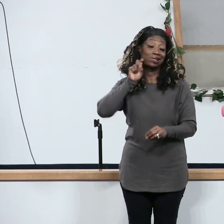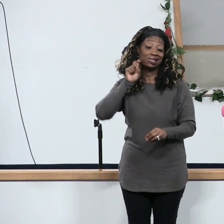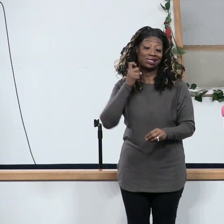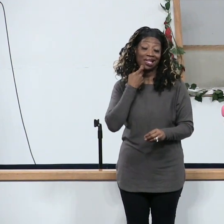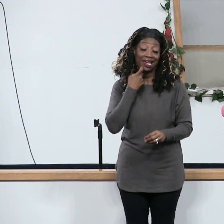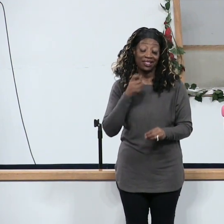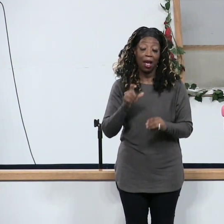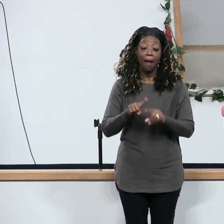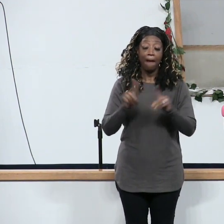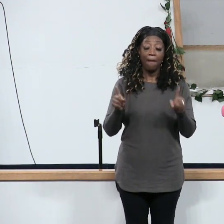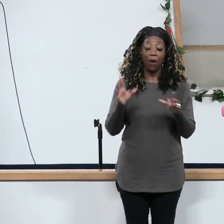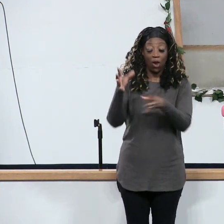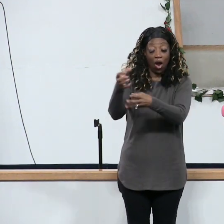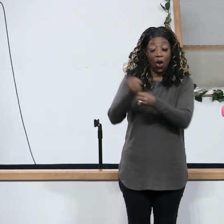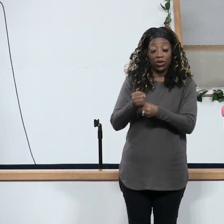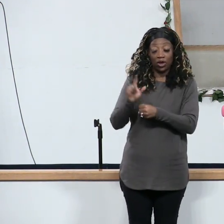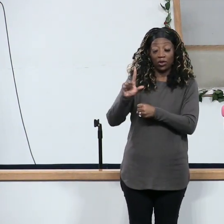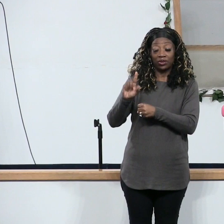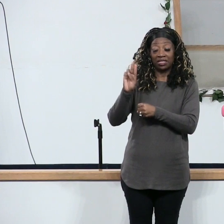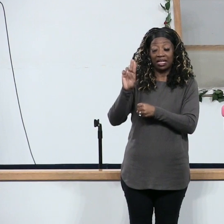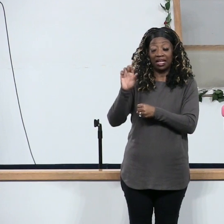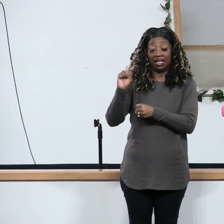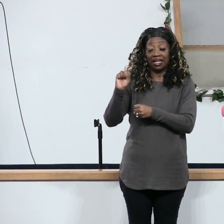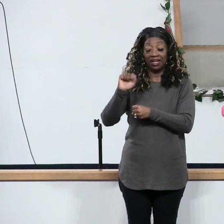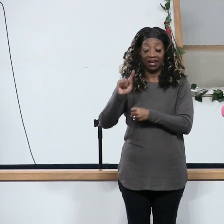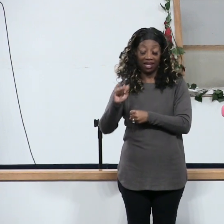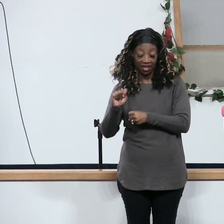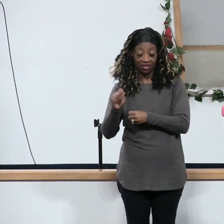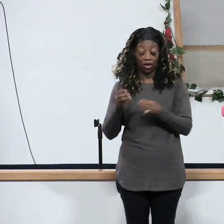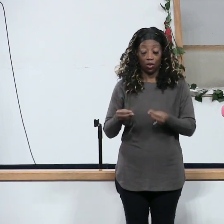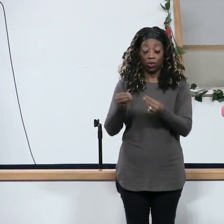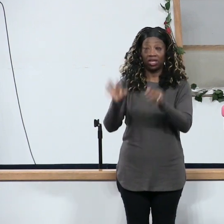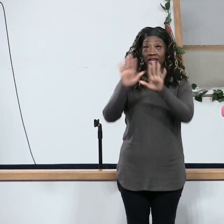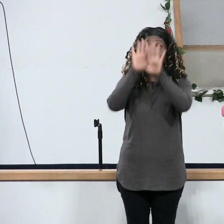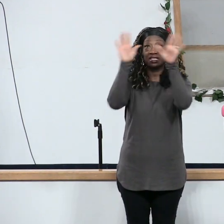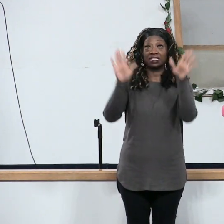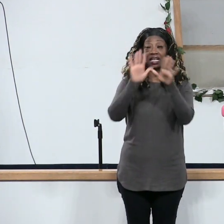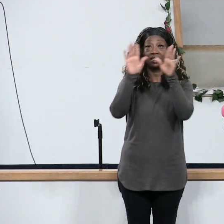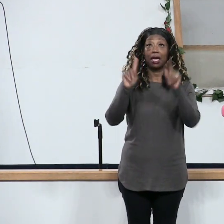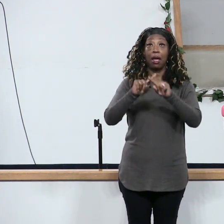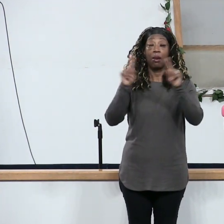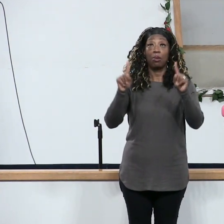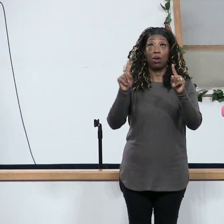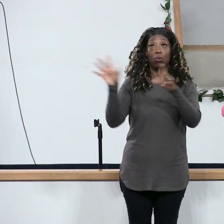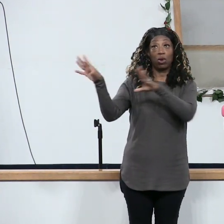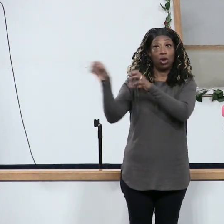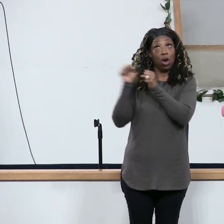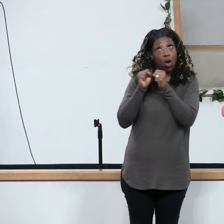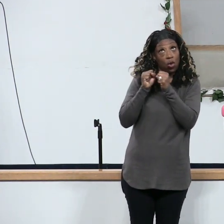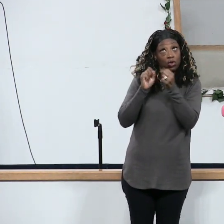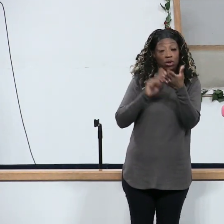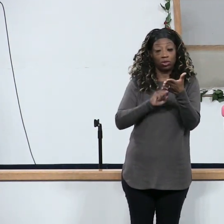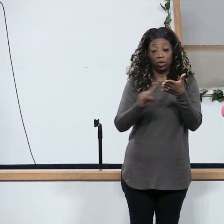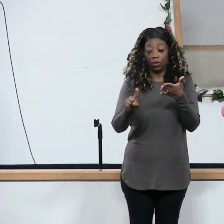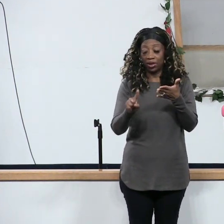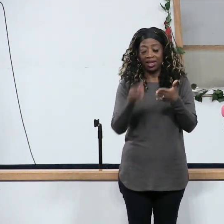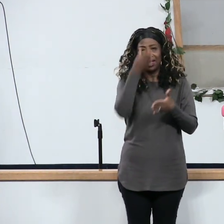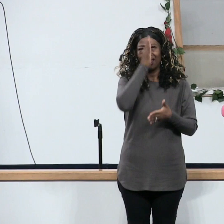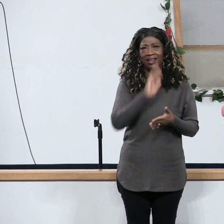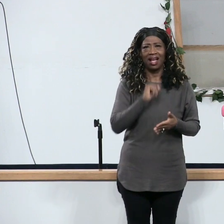up Sunday, but want to hold on to the rest of the week. No. He don't want a portion of you. He wants all of